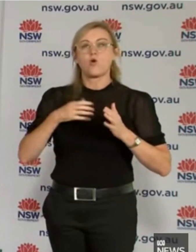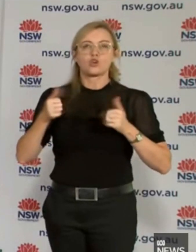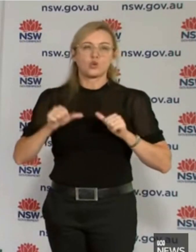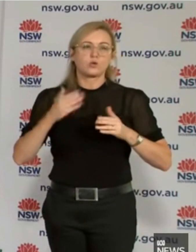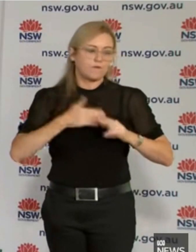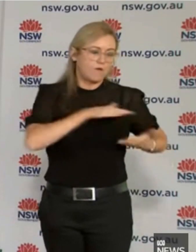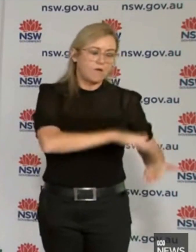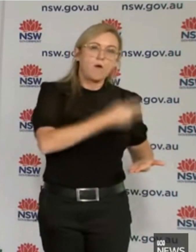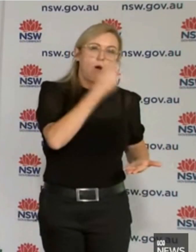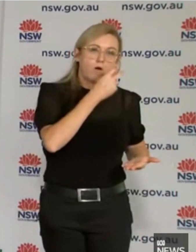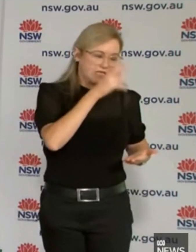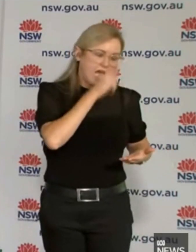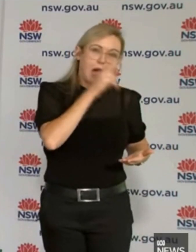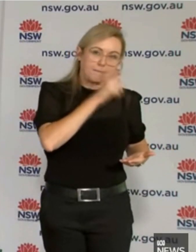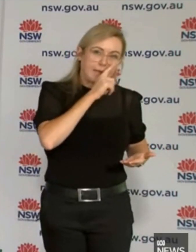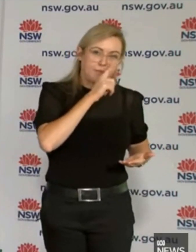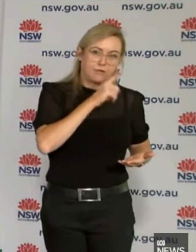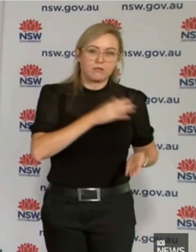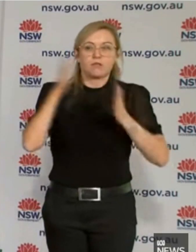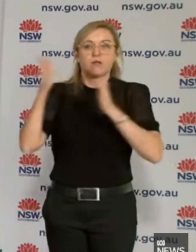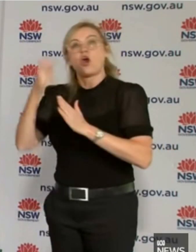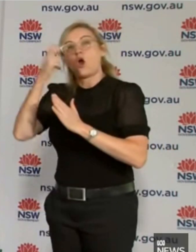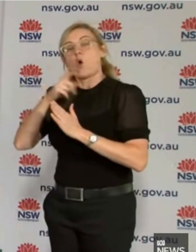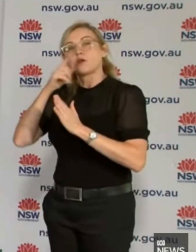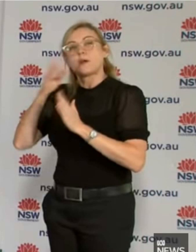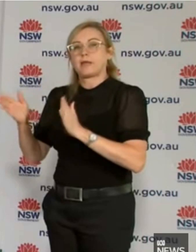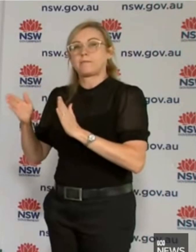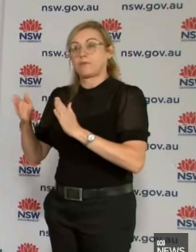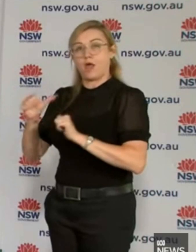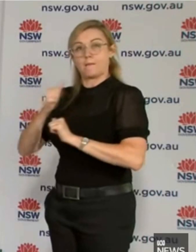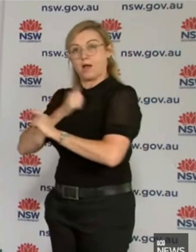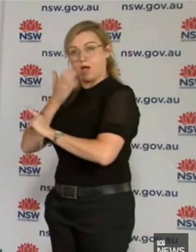older people, and I'm one of those, I had AstraZeneca.